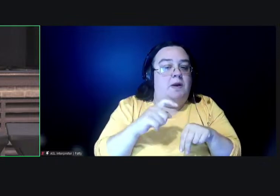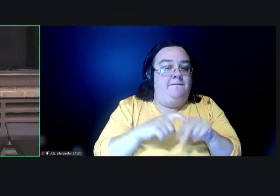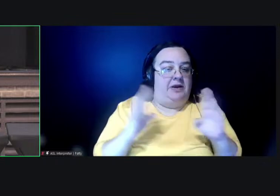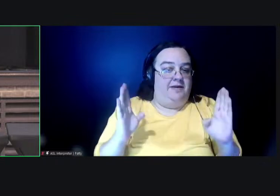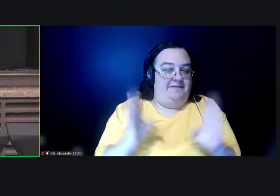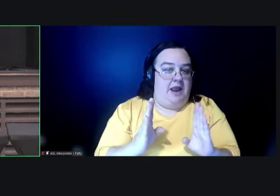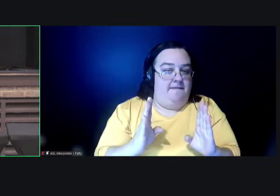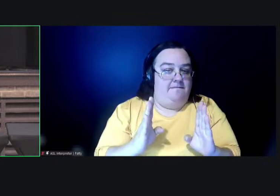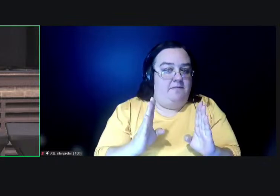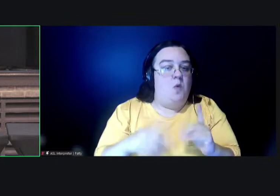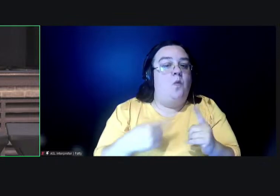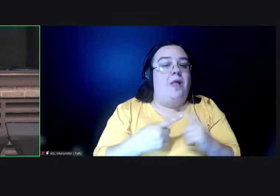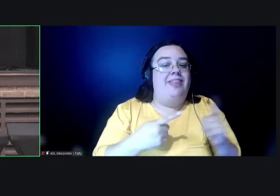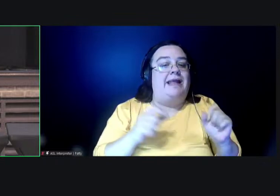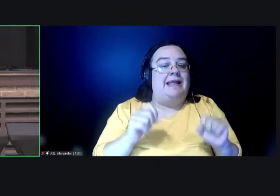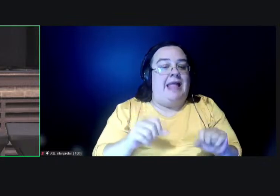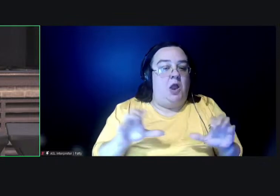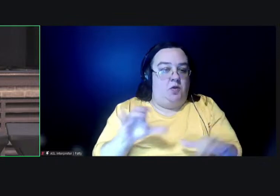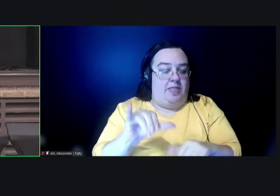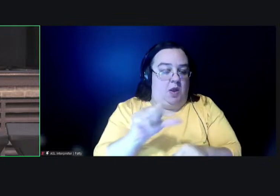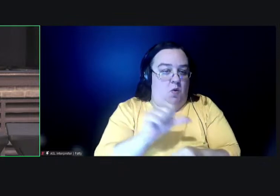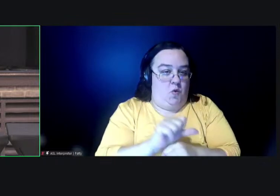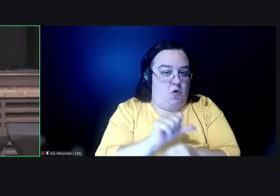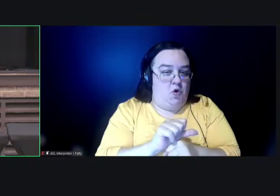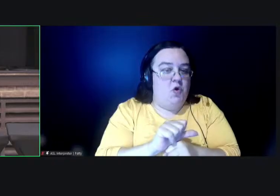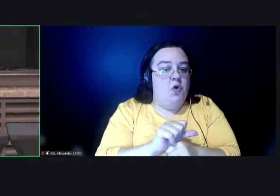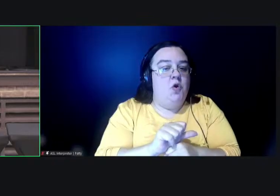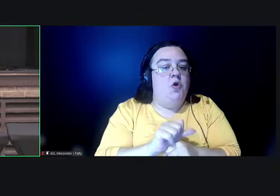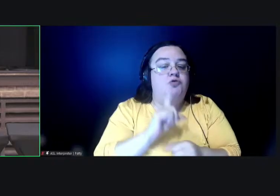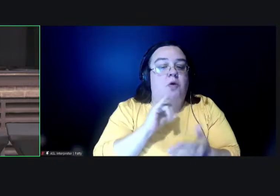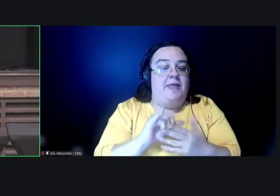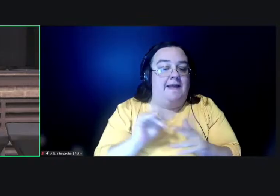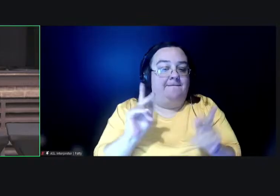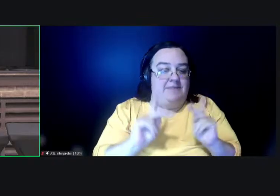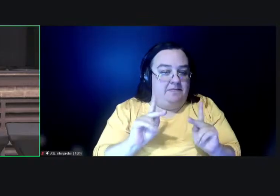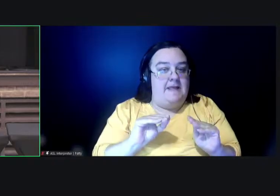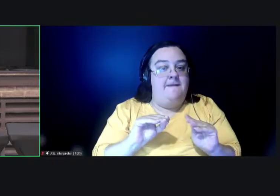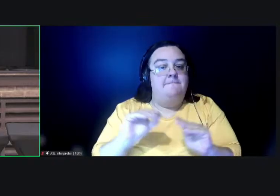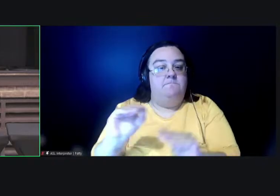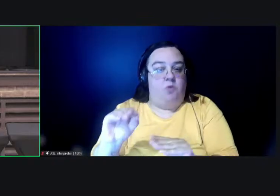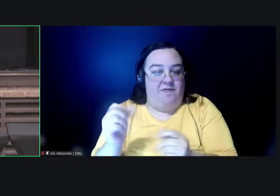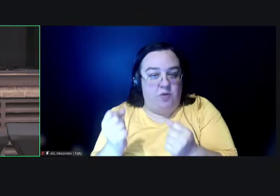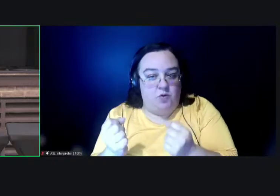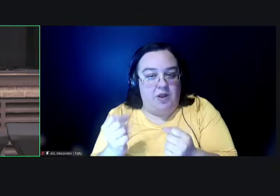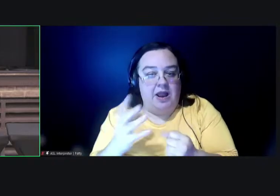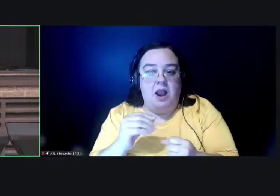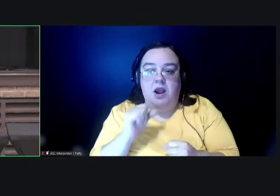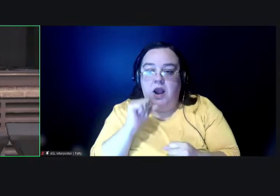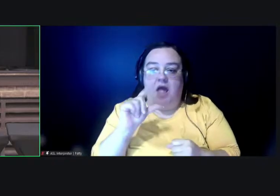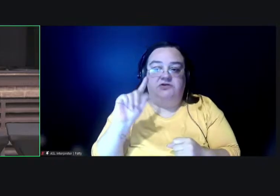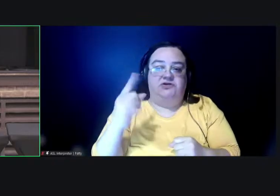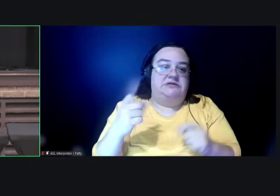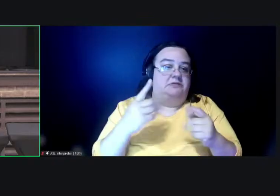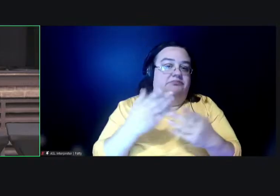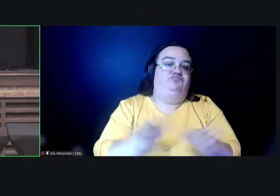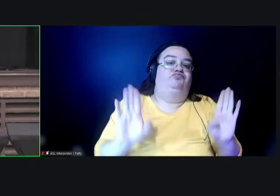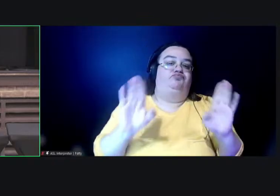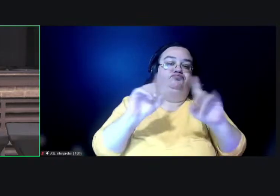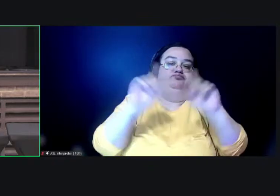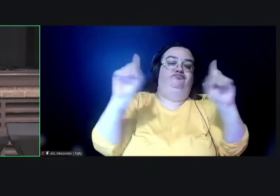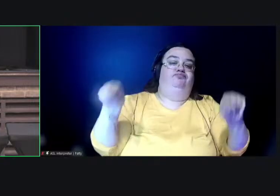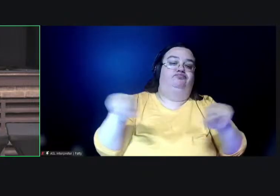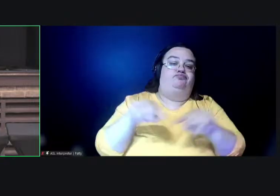which they can do that work and for which folks would have to move their cars and not just have these blanket no parking